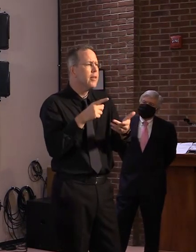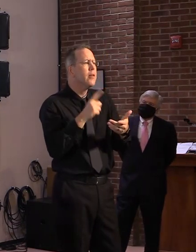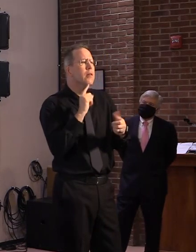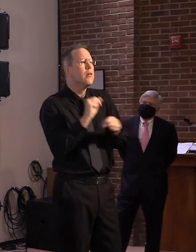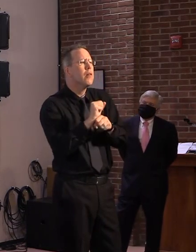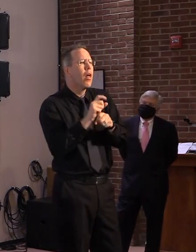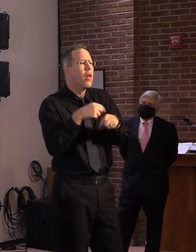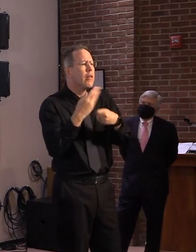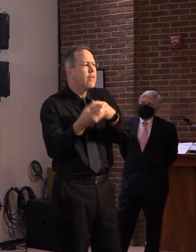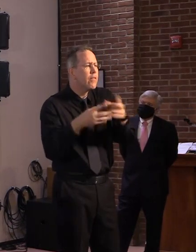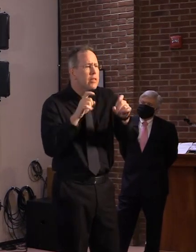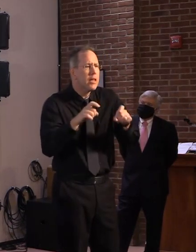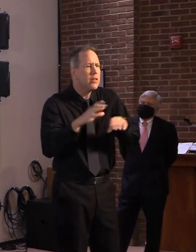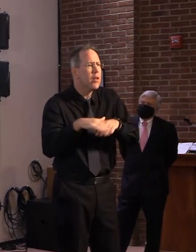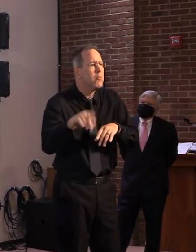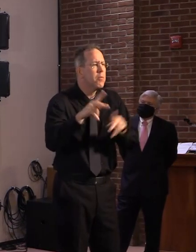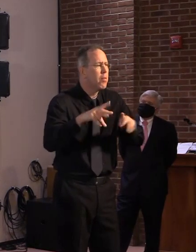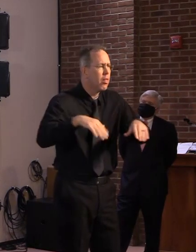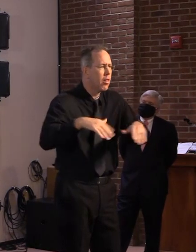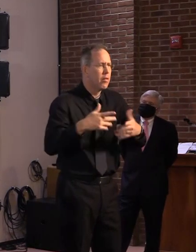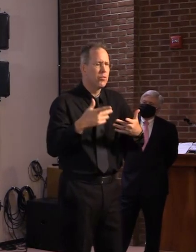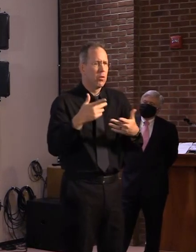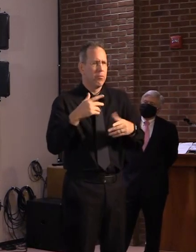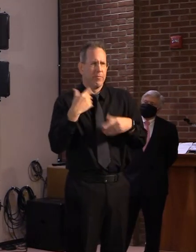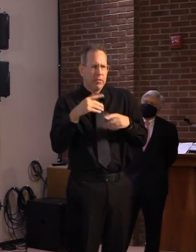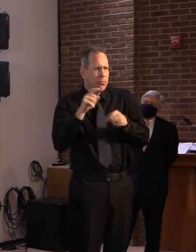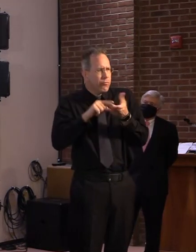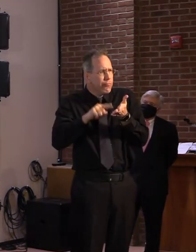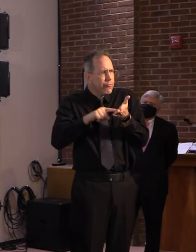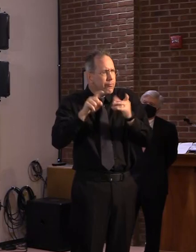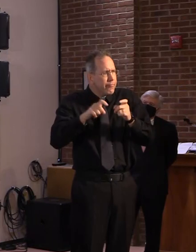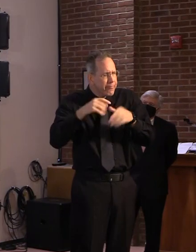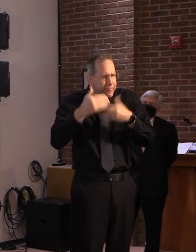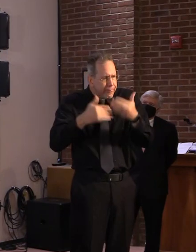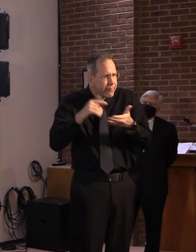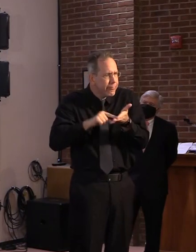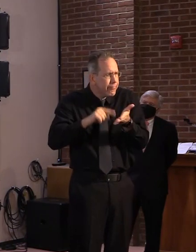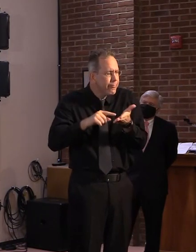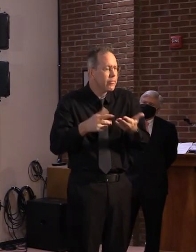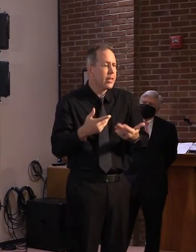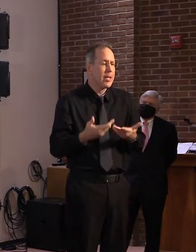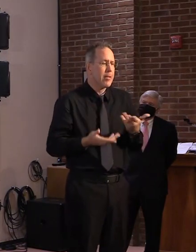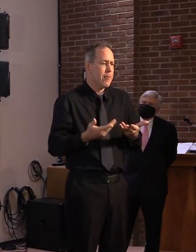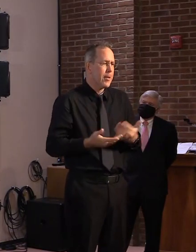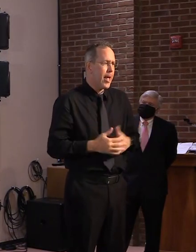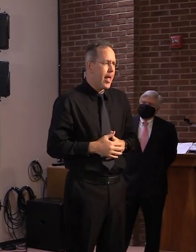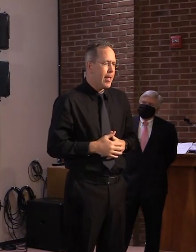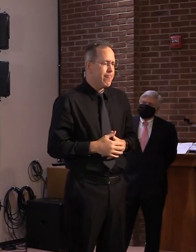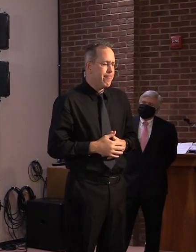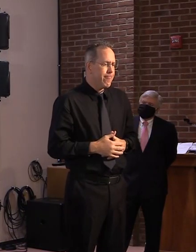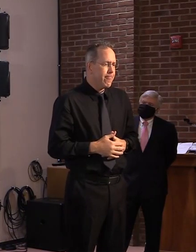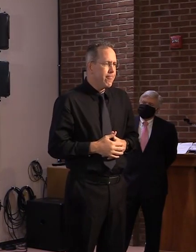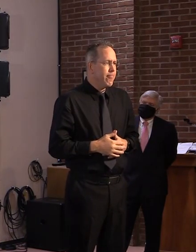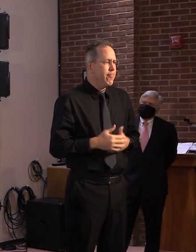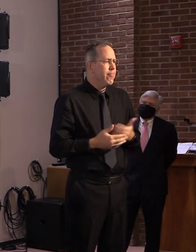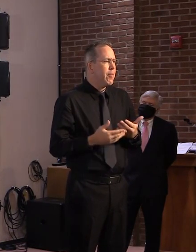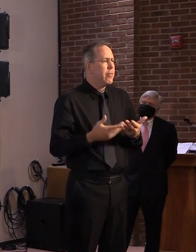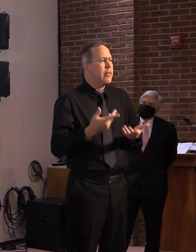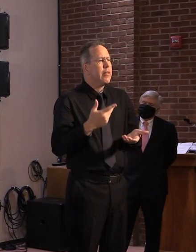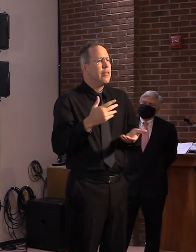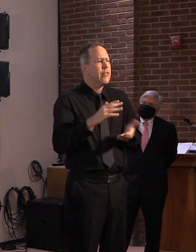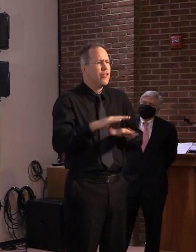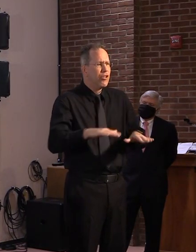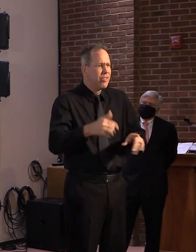So that may still reflect a lower prevalence of disease even in the kid population. We just don't